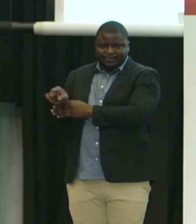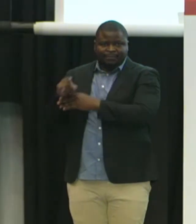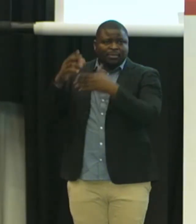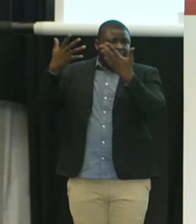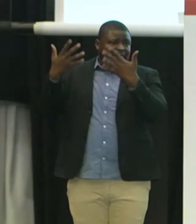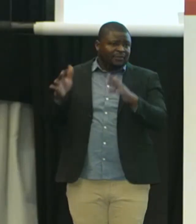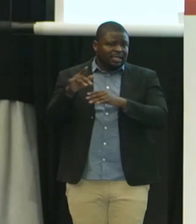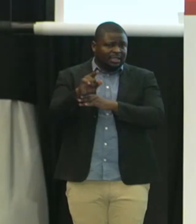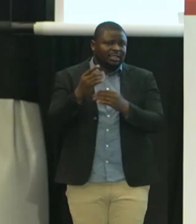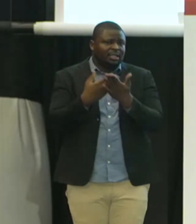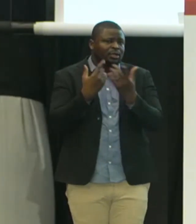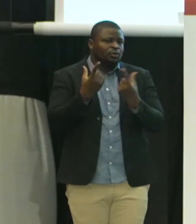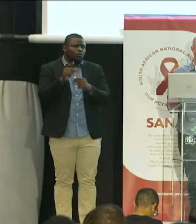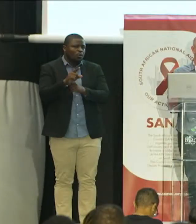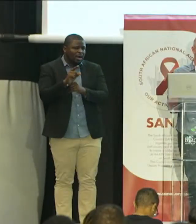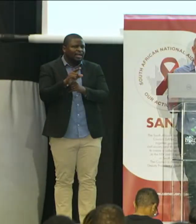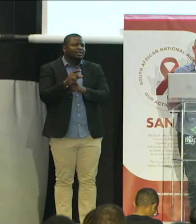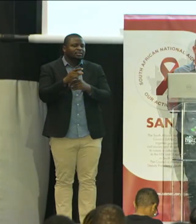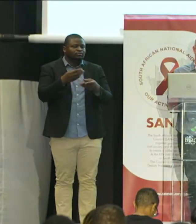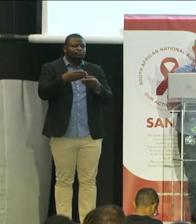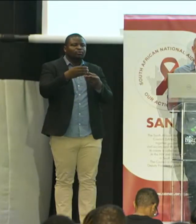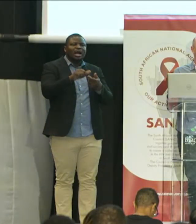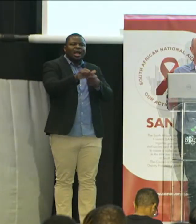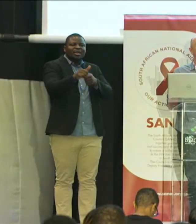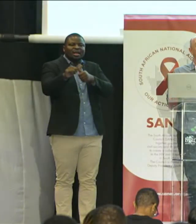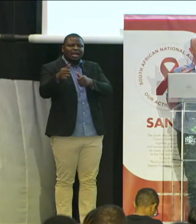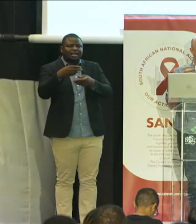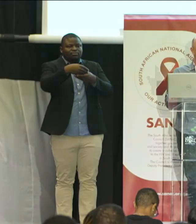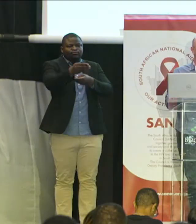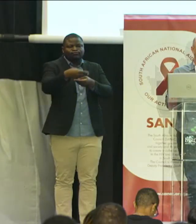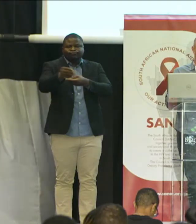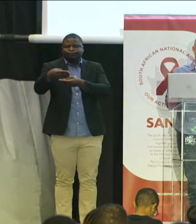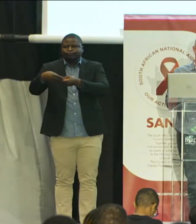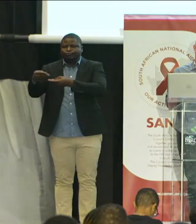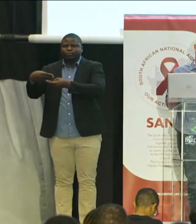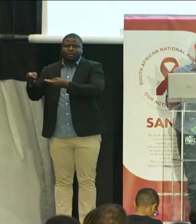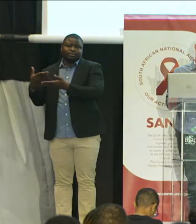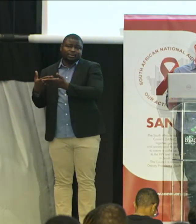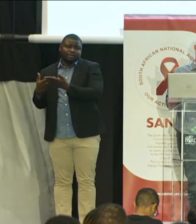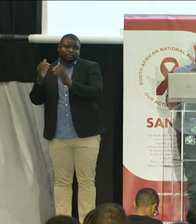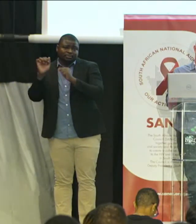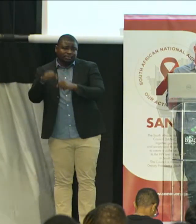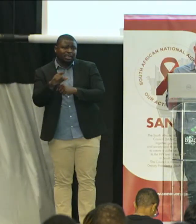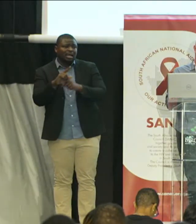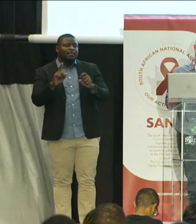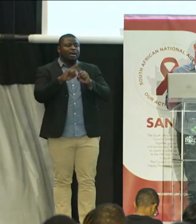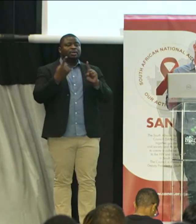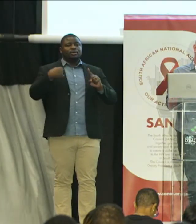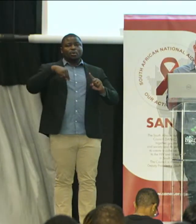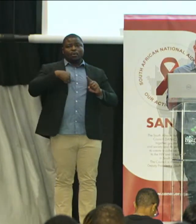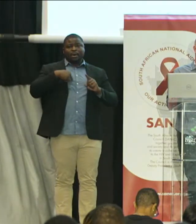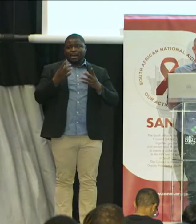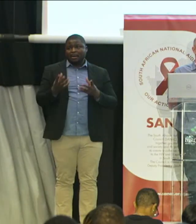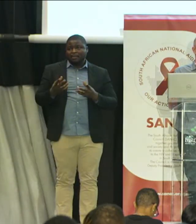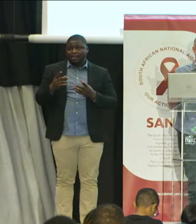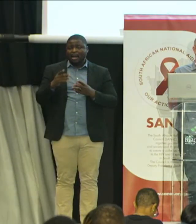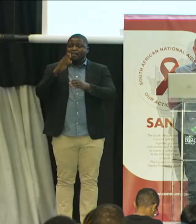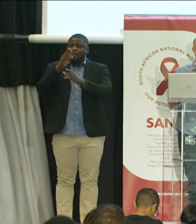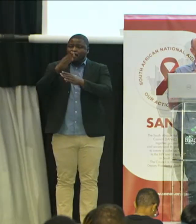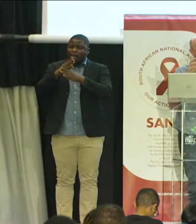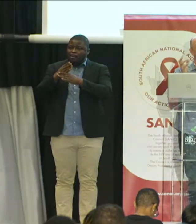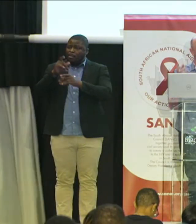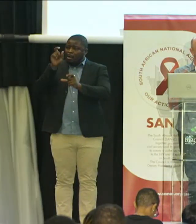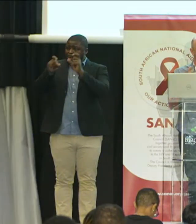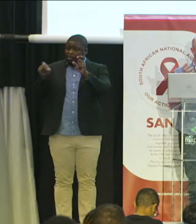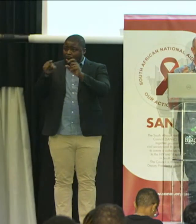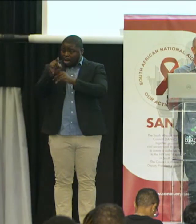they distribute those peers within their networks. And so in this way, we're able to reach hard to reach people who kind of